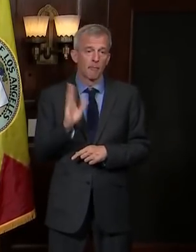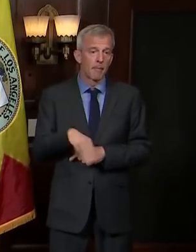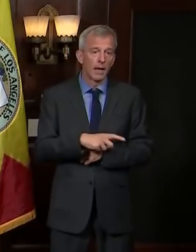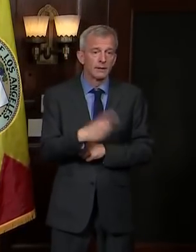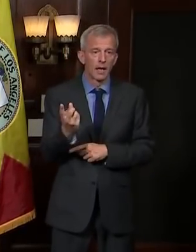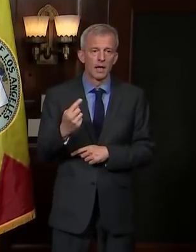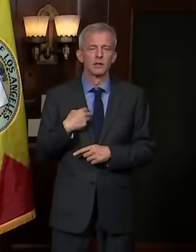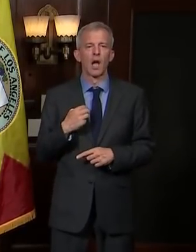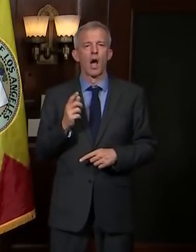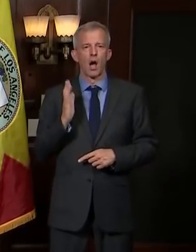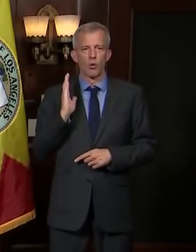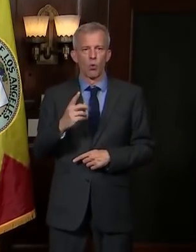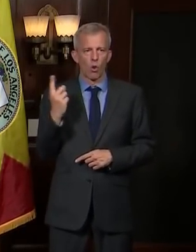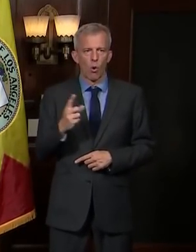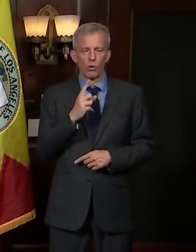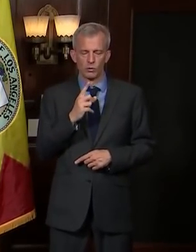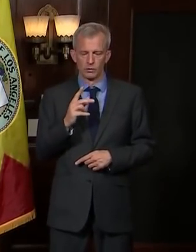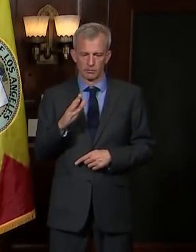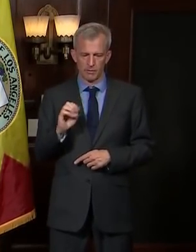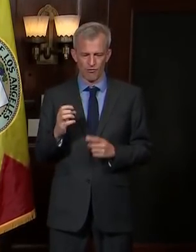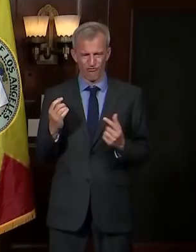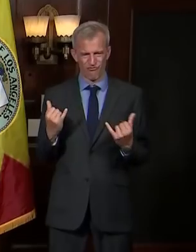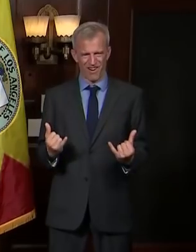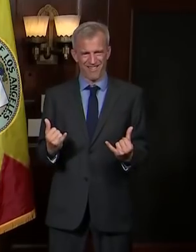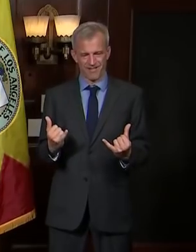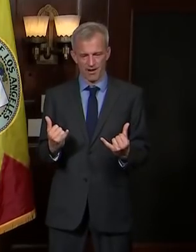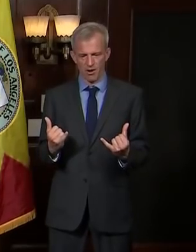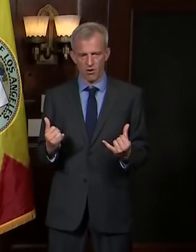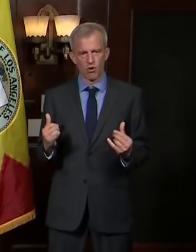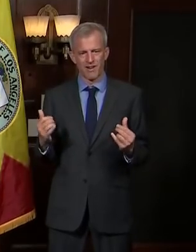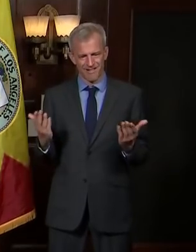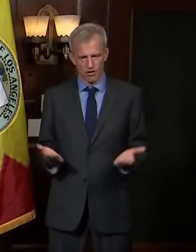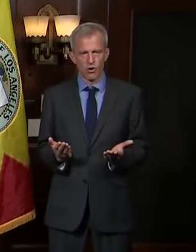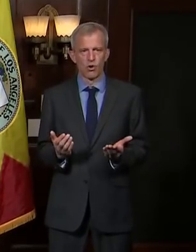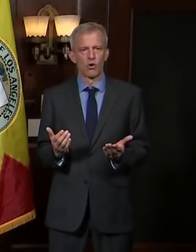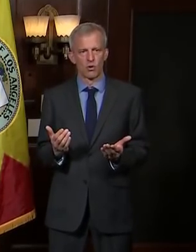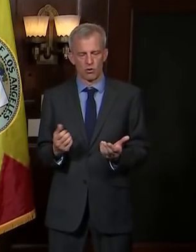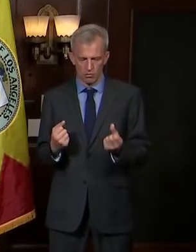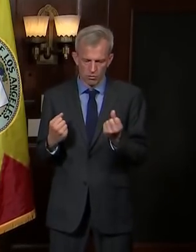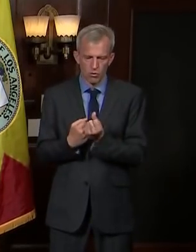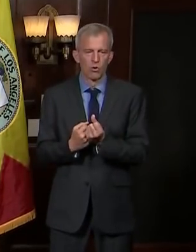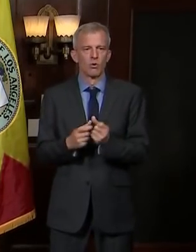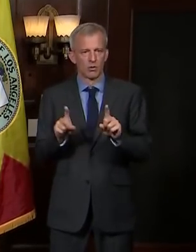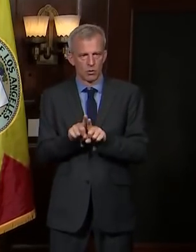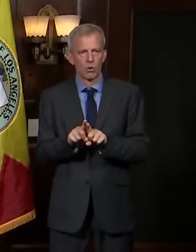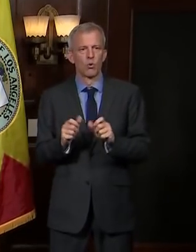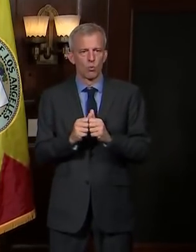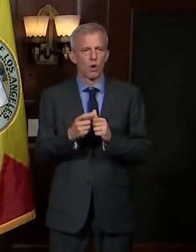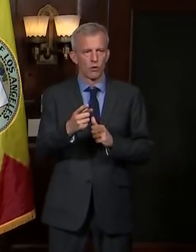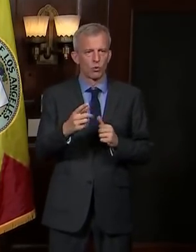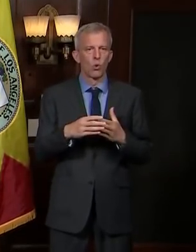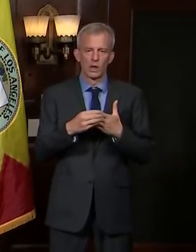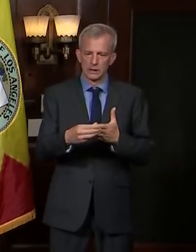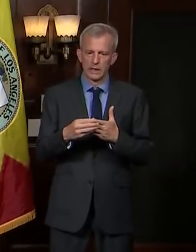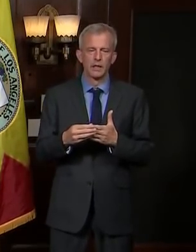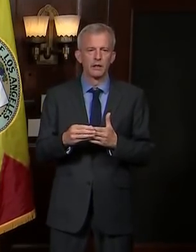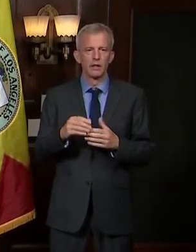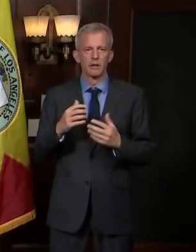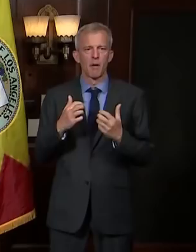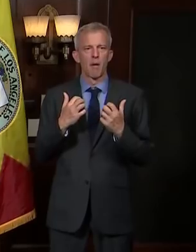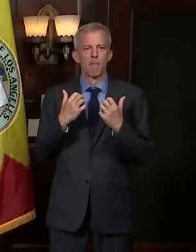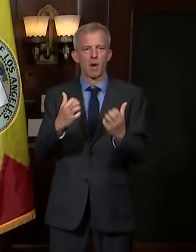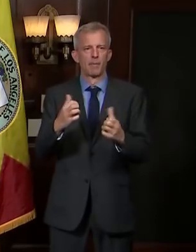you, leading an amazing cadre of public employees who are out there with